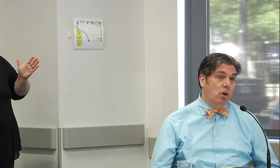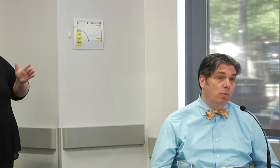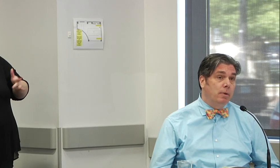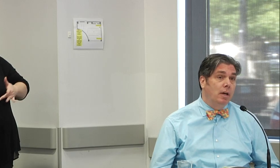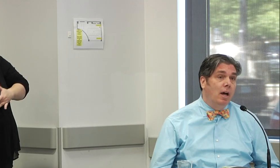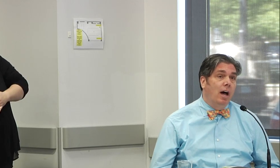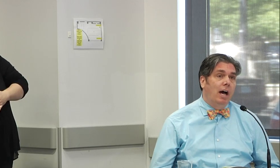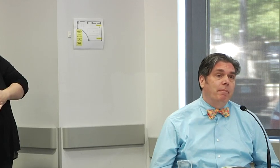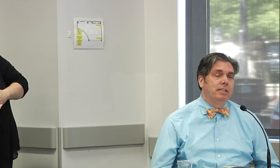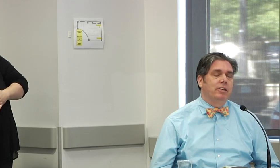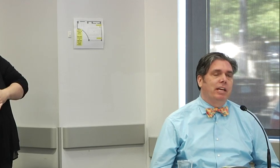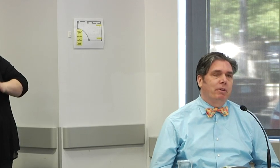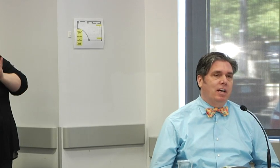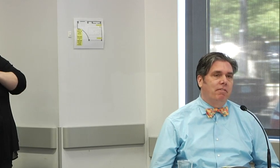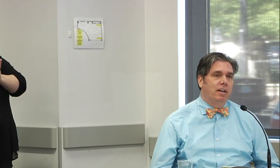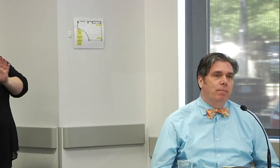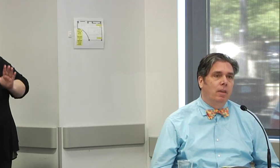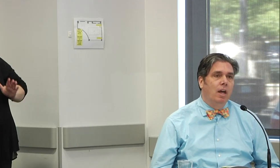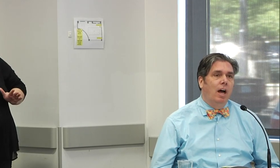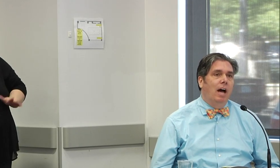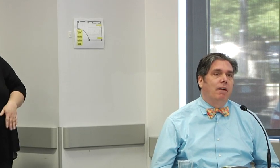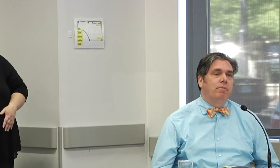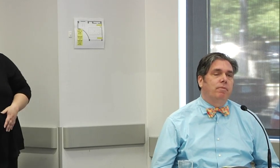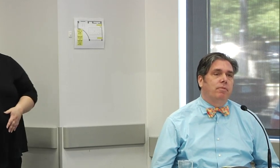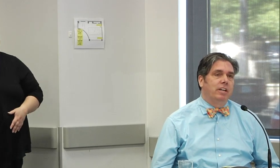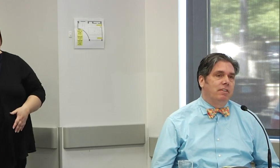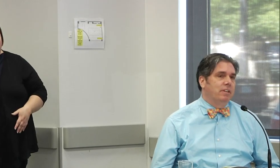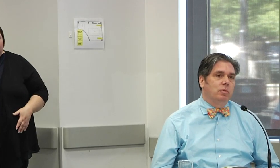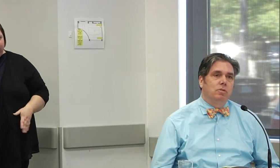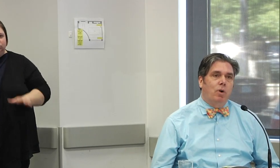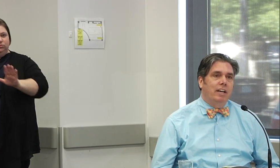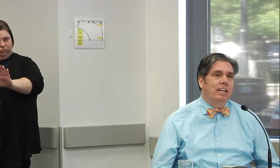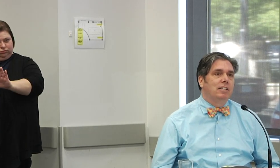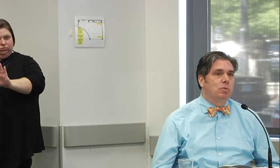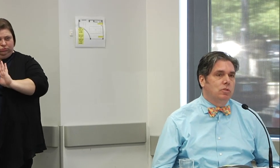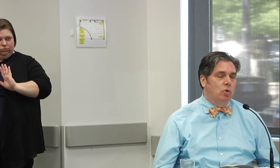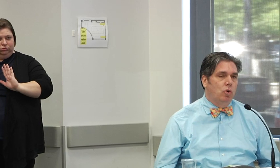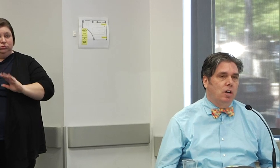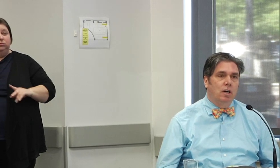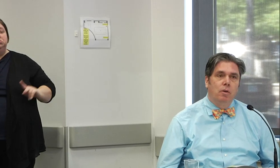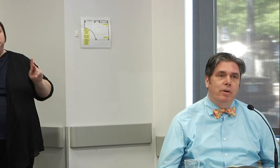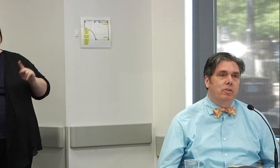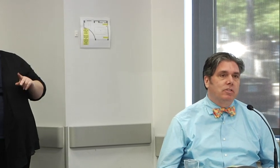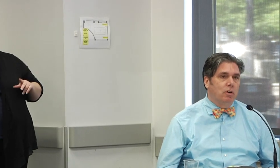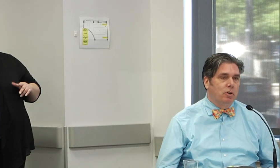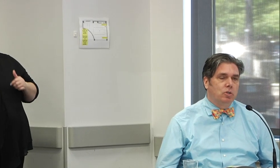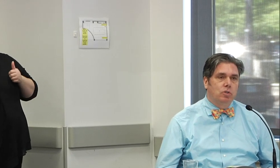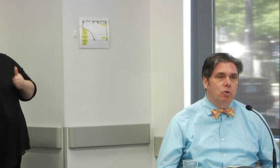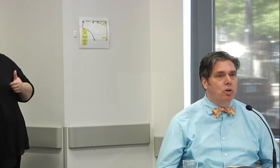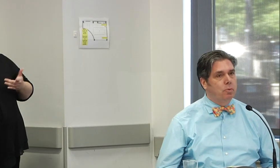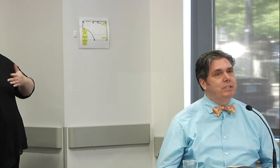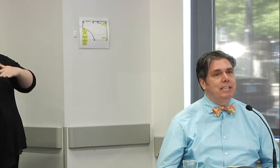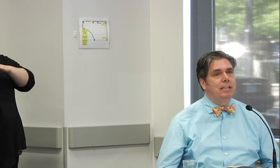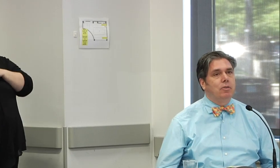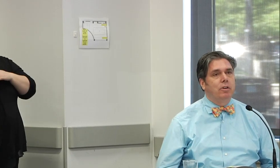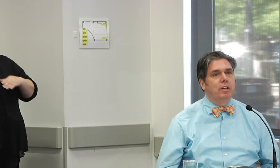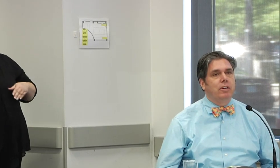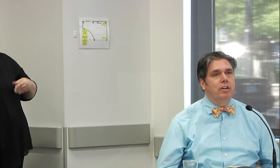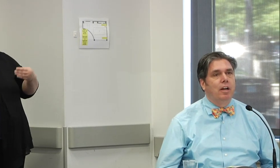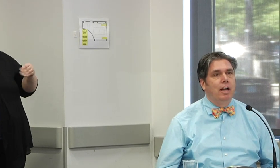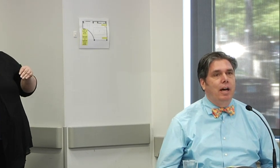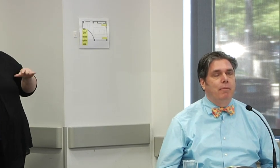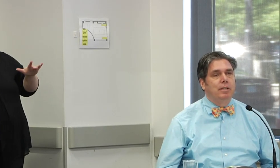home until they recover. For individuals walking into a store, whether it's a grocery store or a boutique or